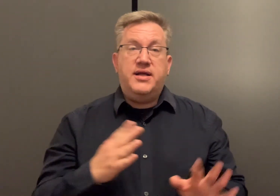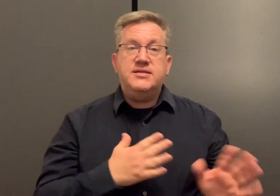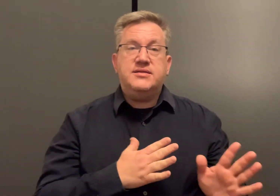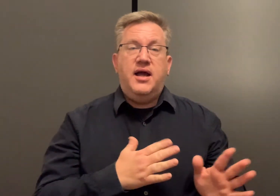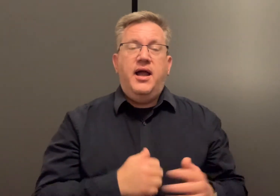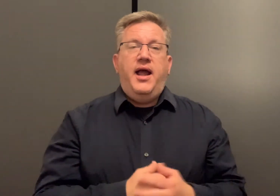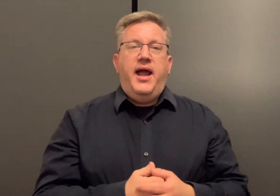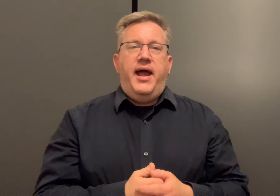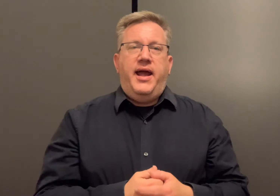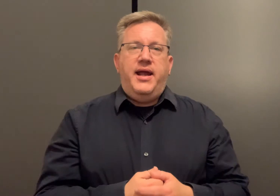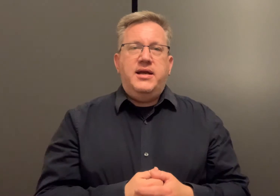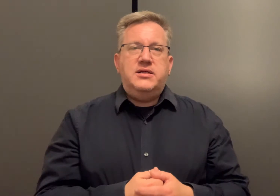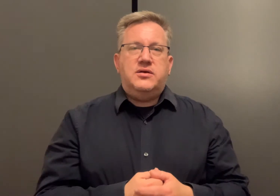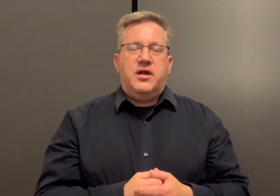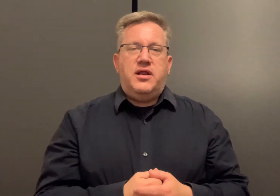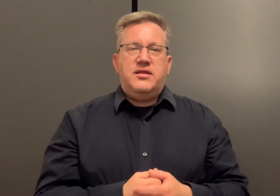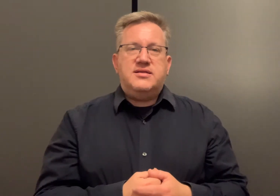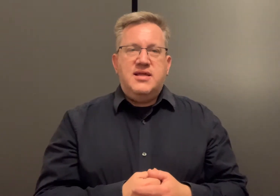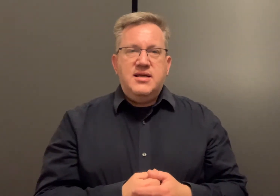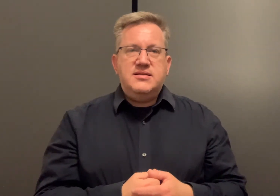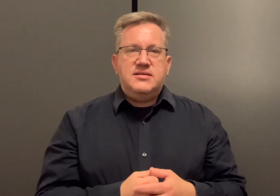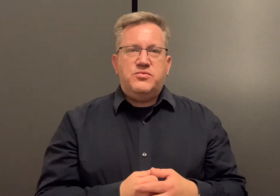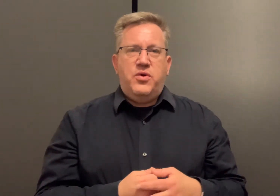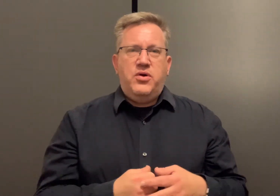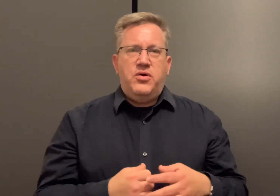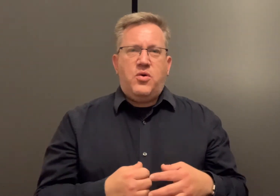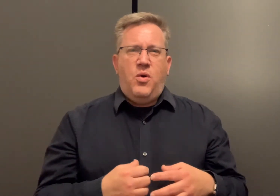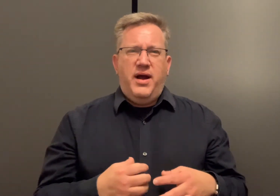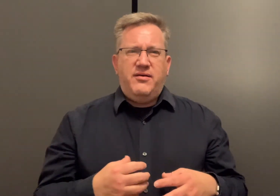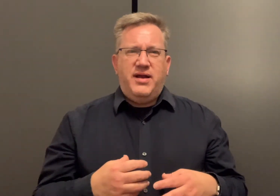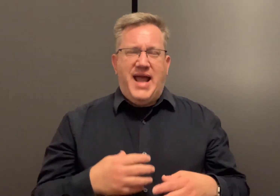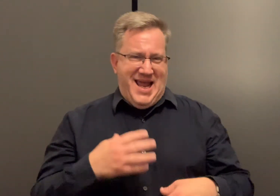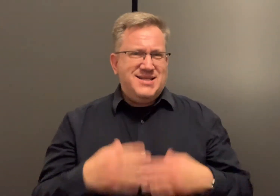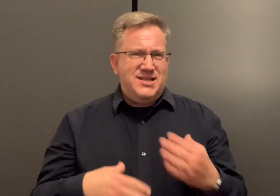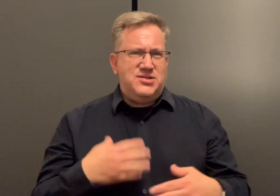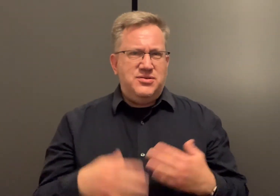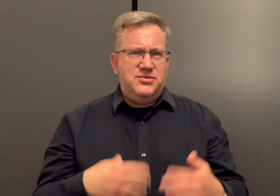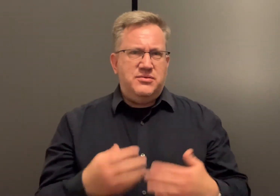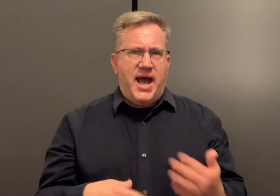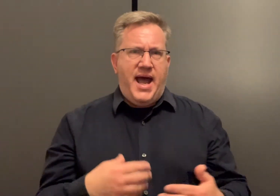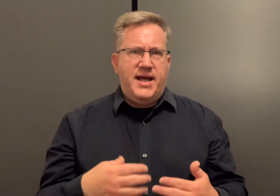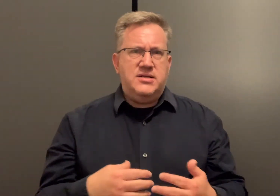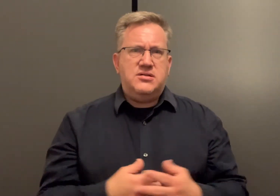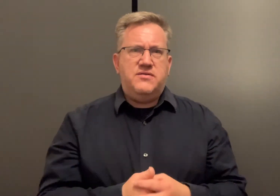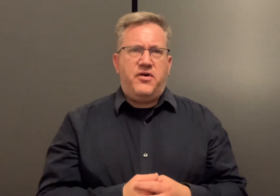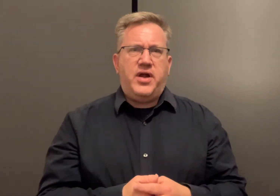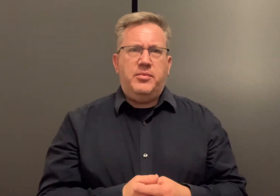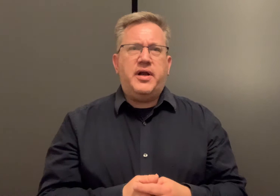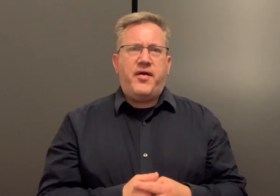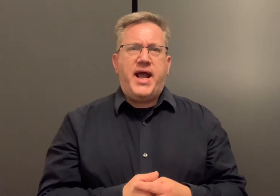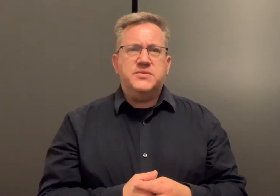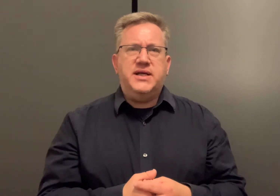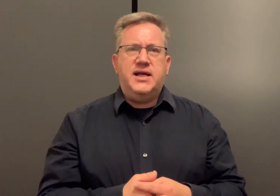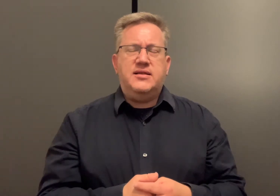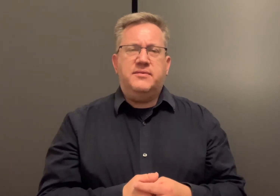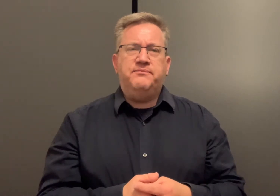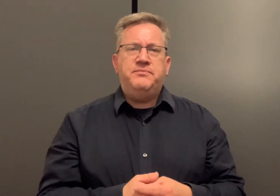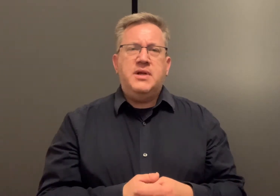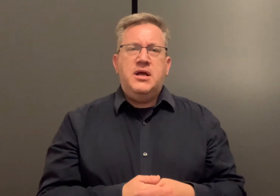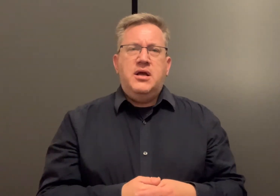signs, and things were quite easy to add to the vocabulary as we needed them.